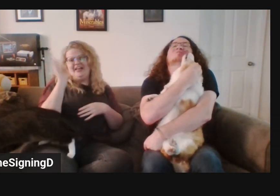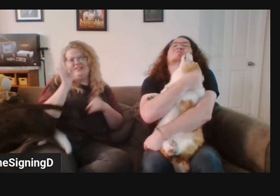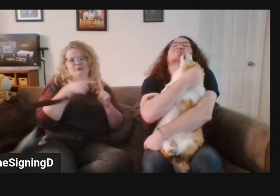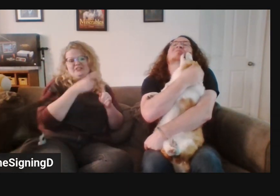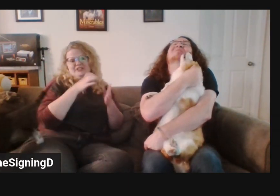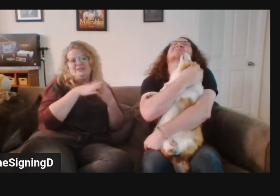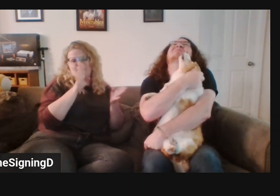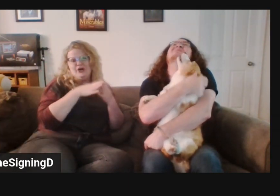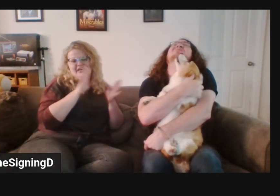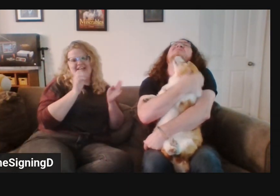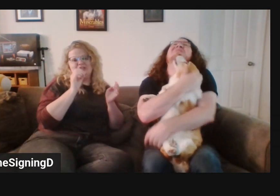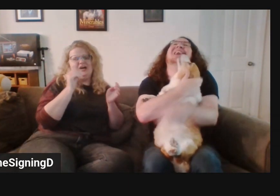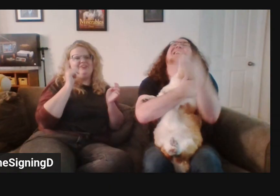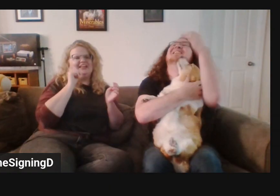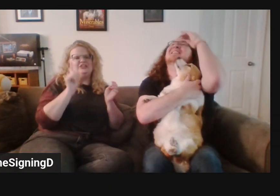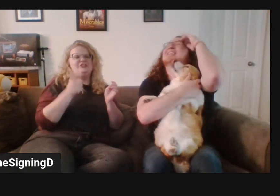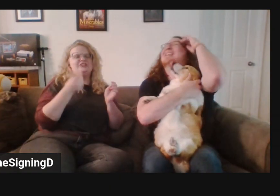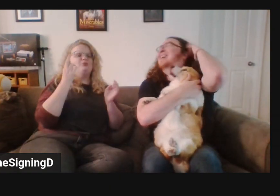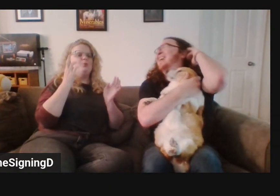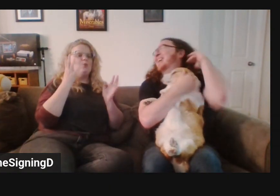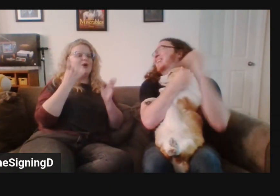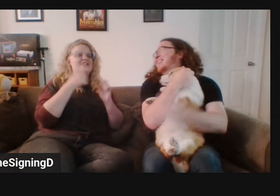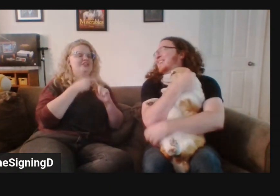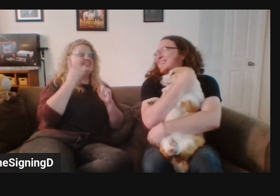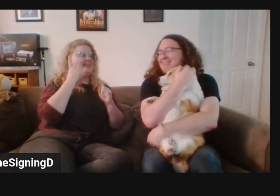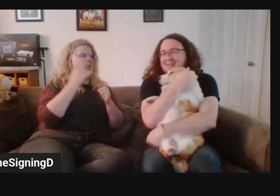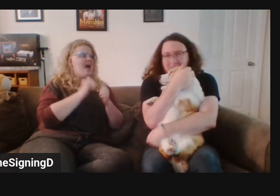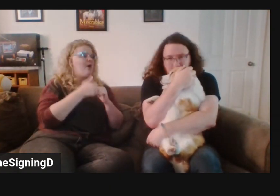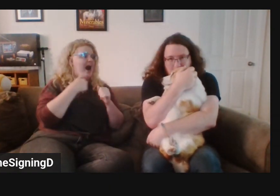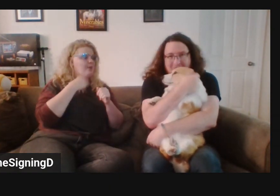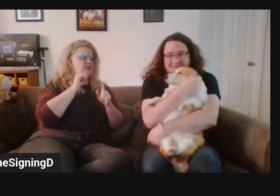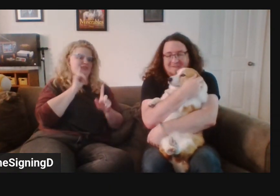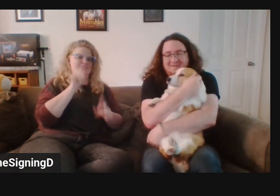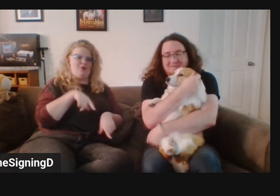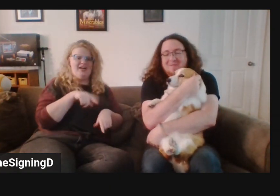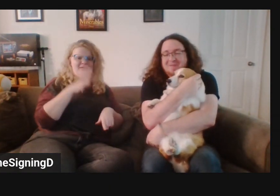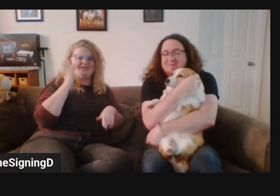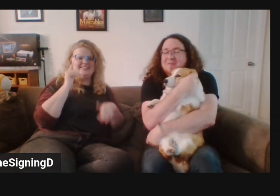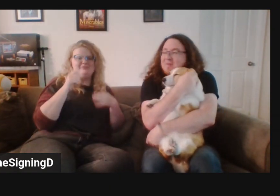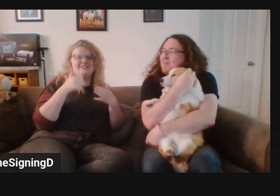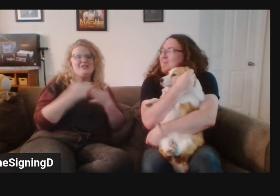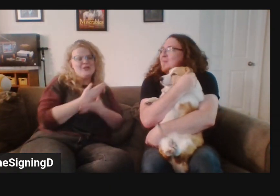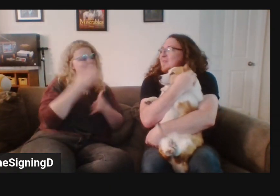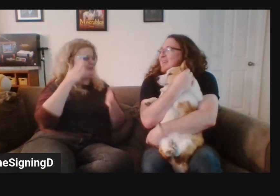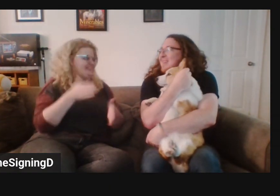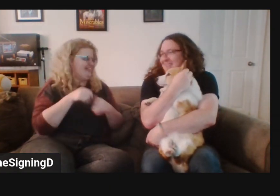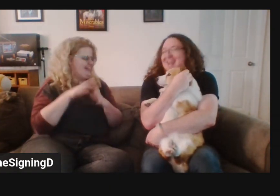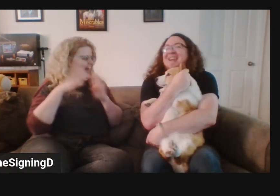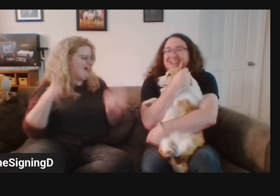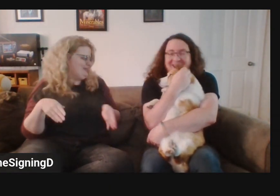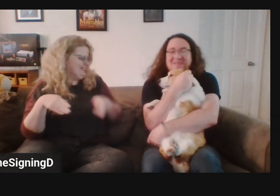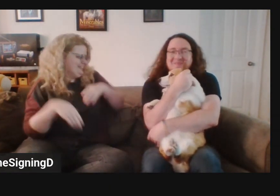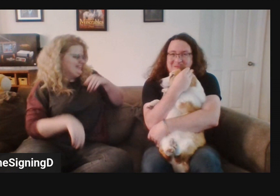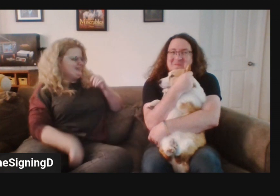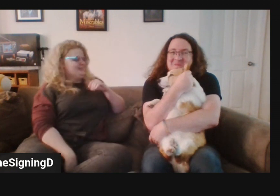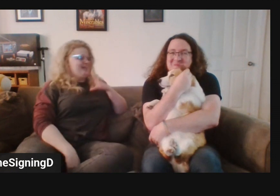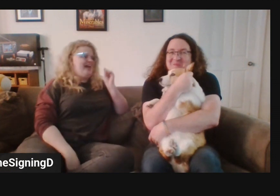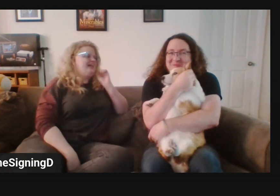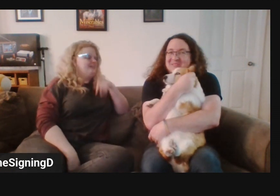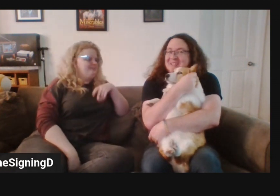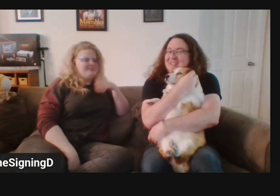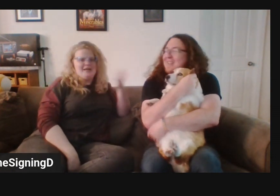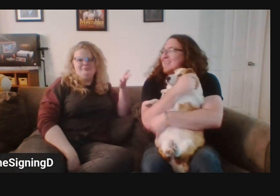in the morning when she's barking. So I think he just wanted to see how I would respond because I was a new person in the house.